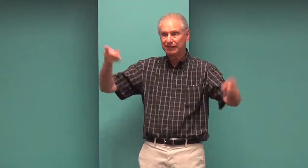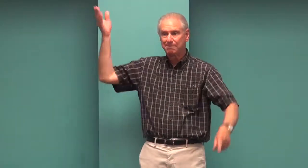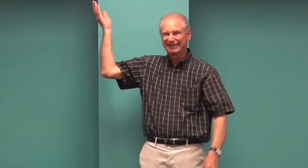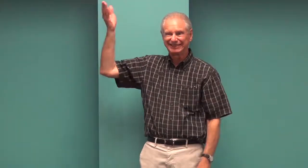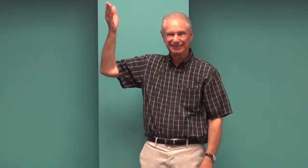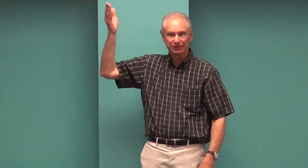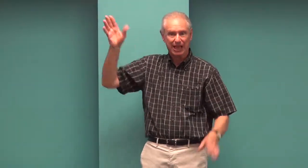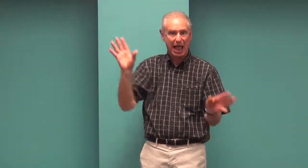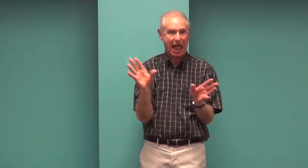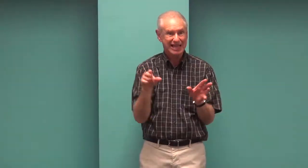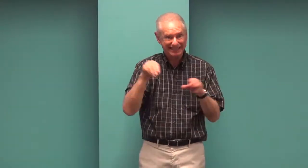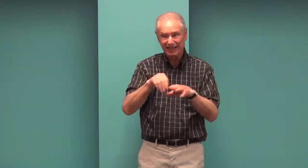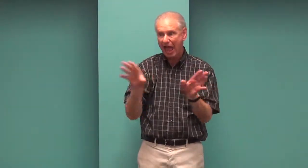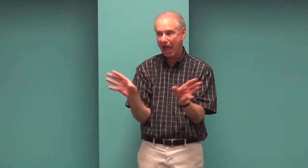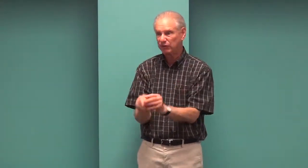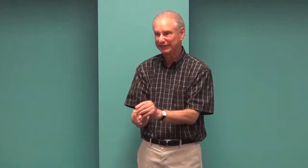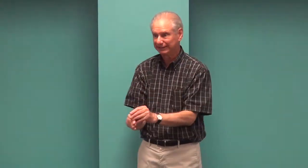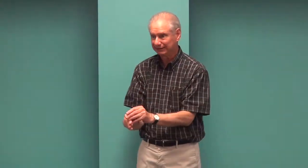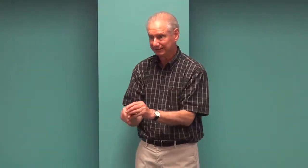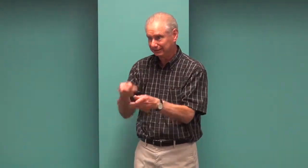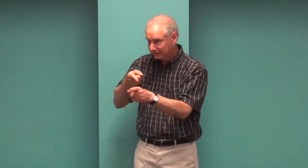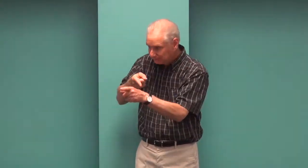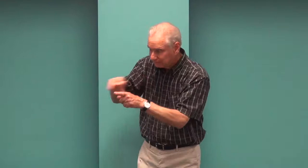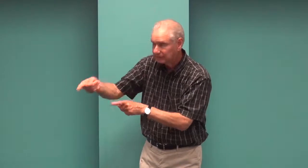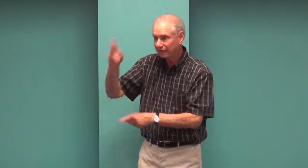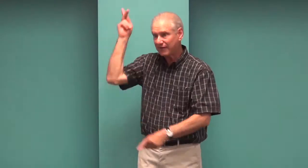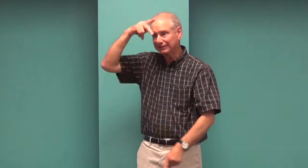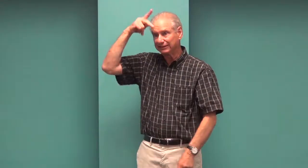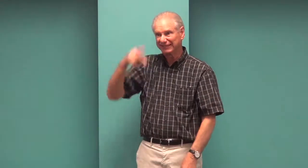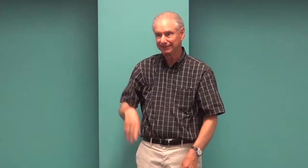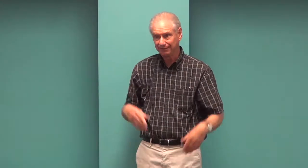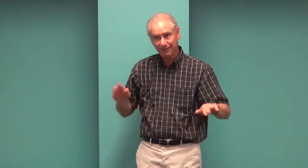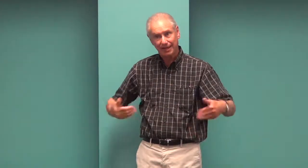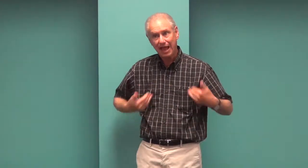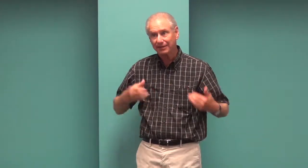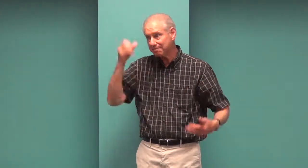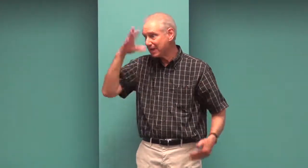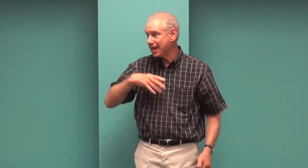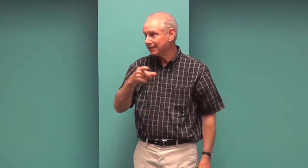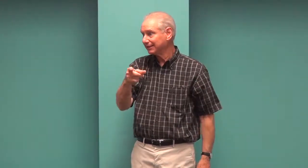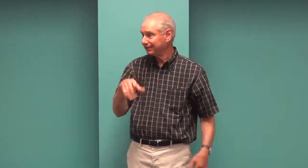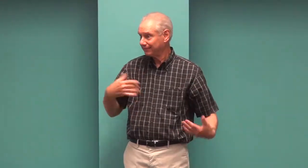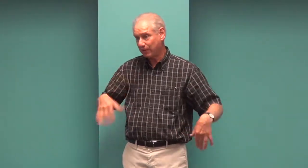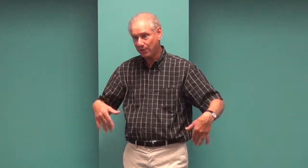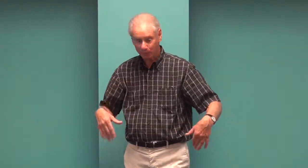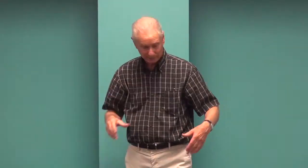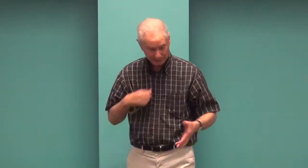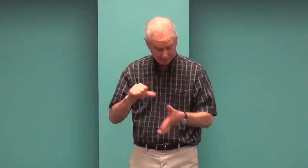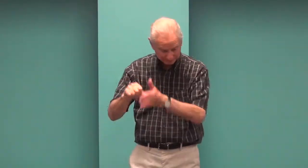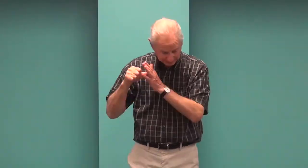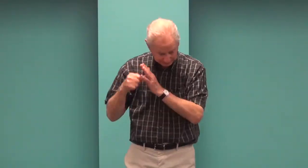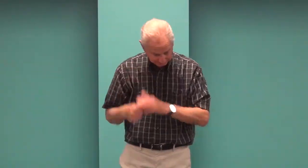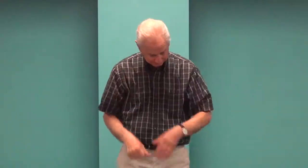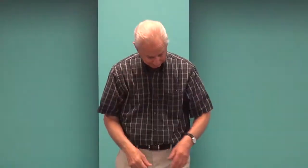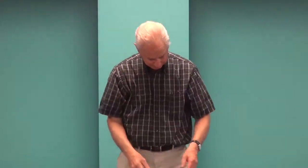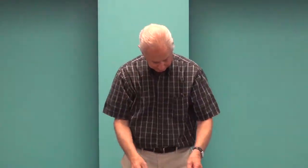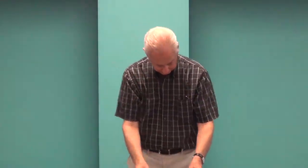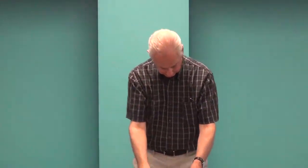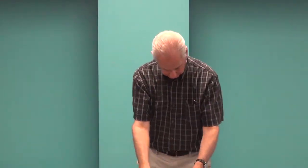four different presentations at four different conferences specific to philosophy. And that's